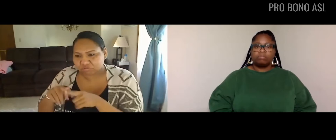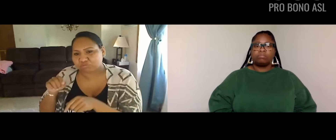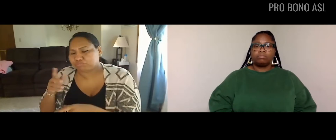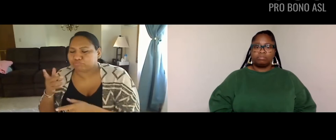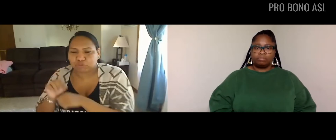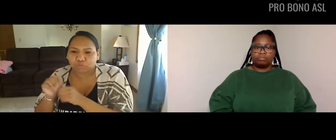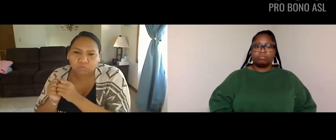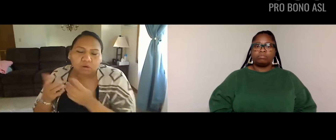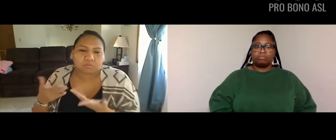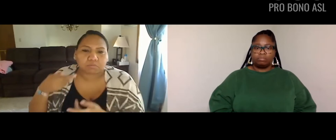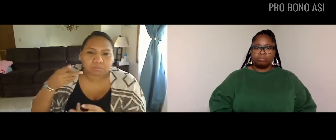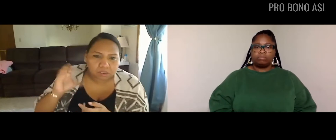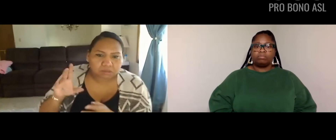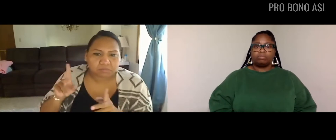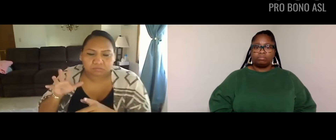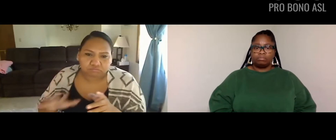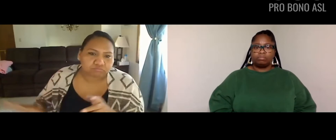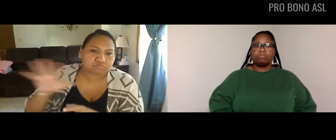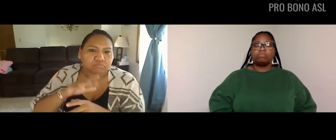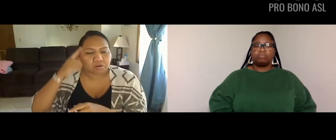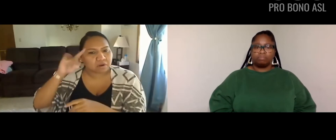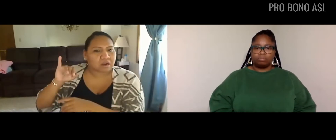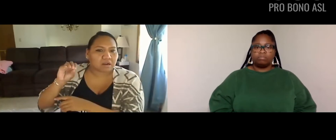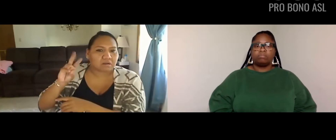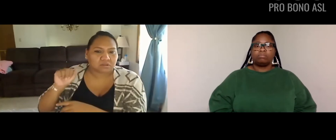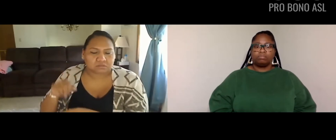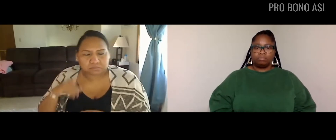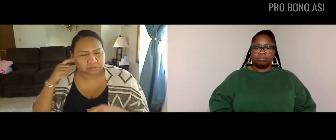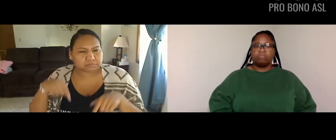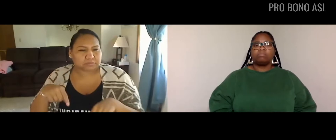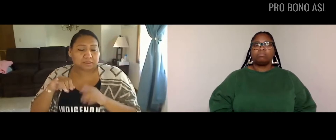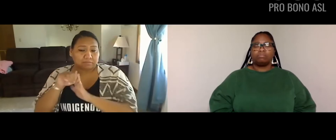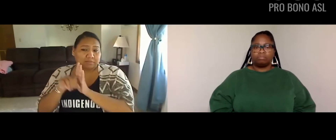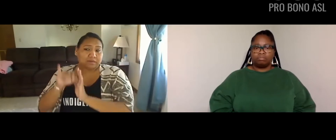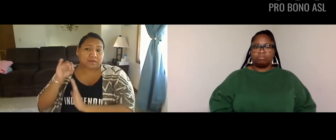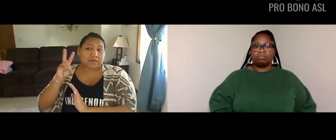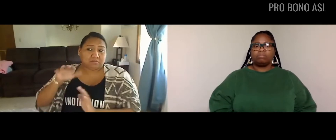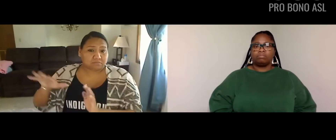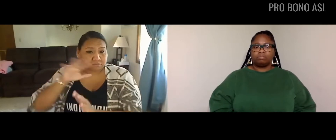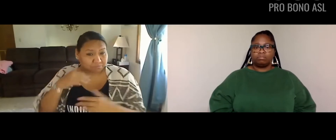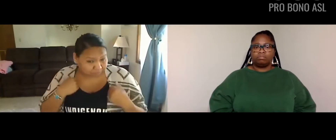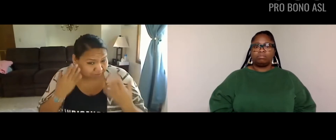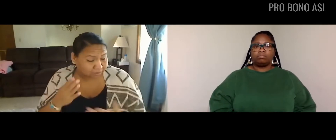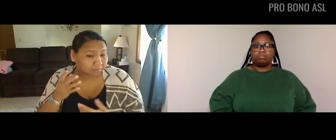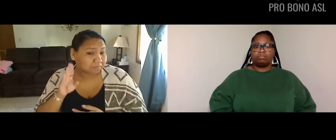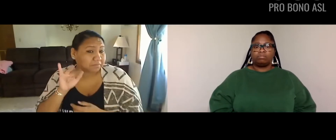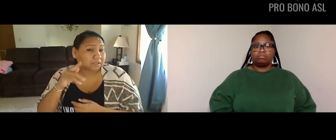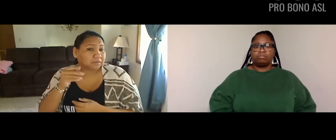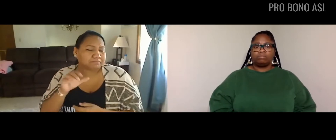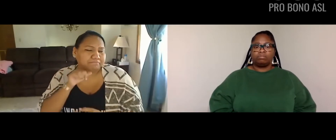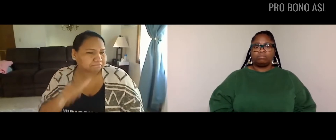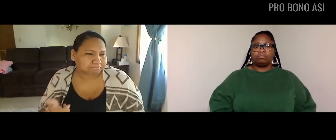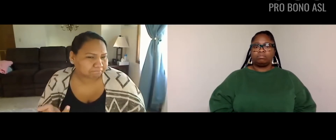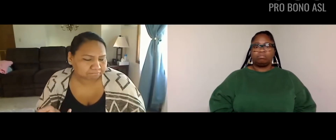about interpreting here in Iowa and BIPOC interpreting specifically.